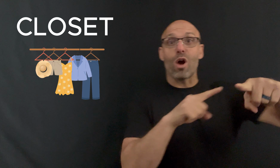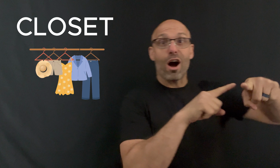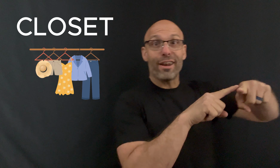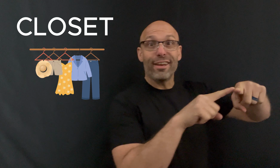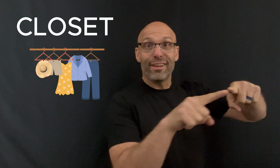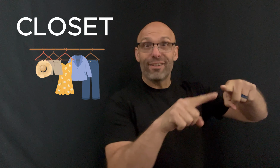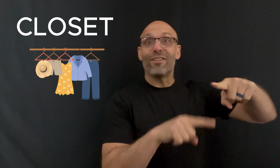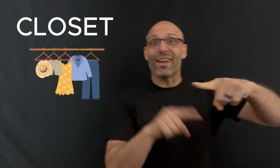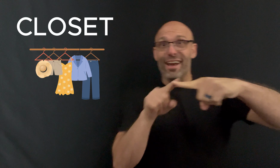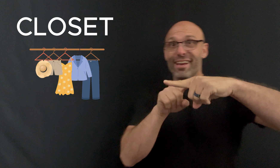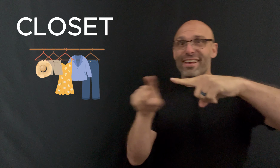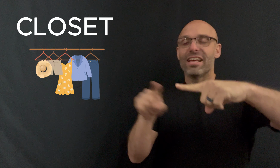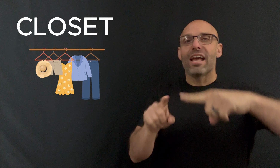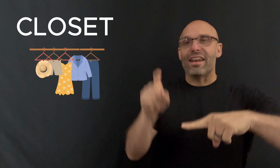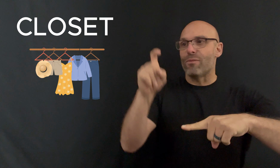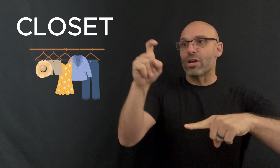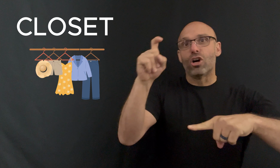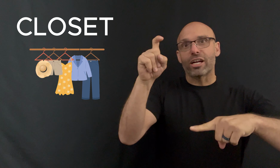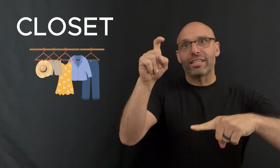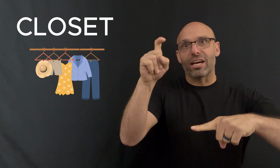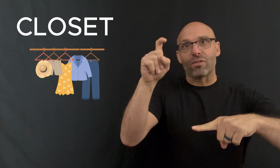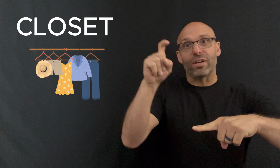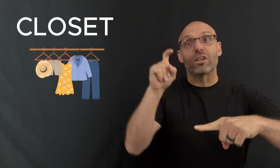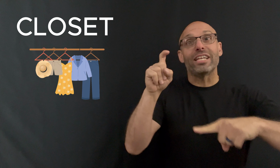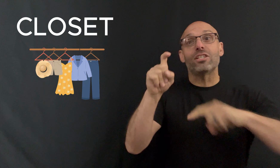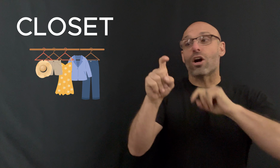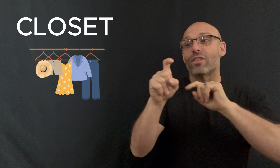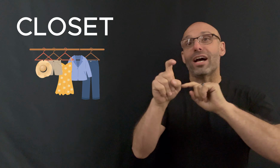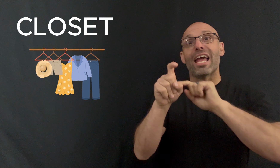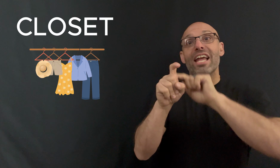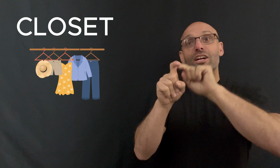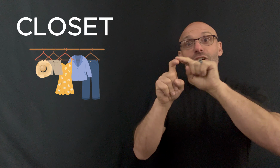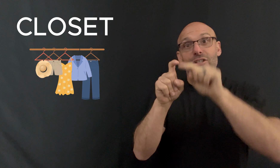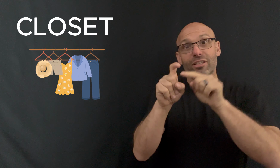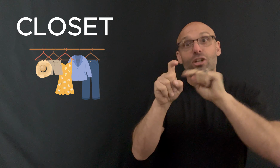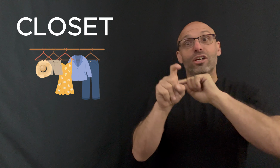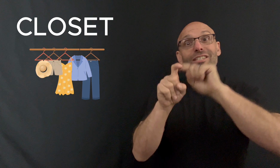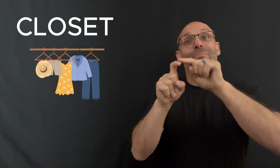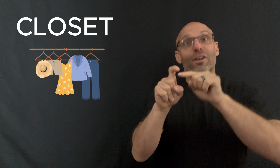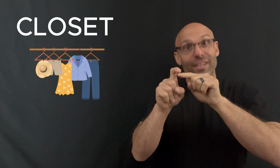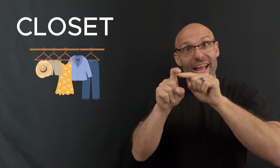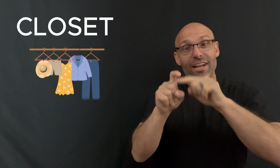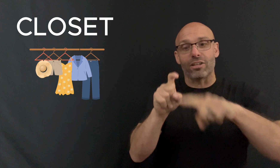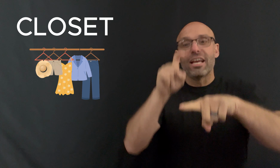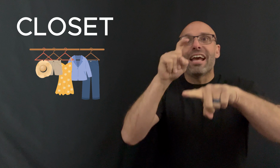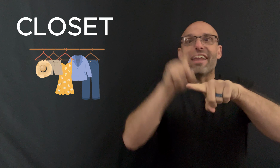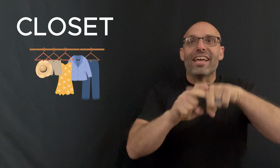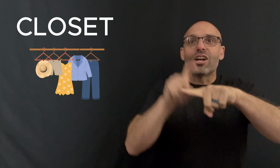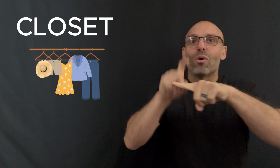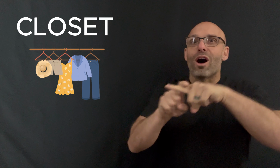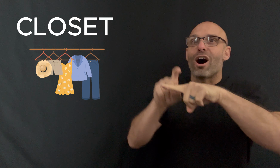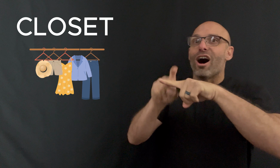rod, okay? And then we hook the other finger. These are the hangers, the hooked part of the hangers, and they go